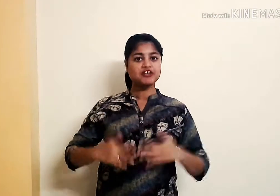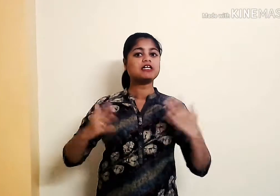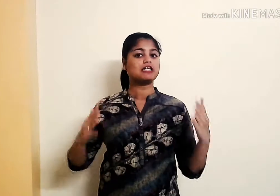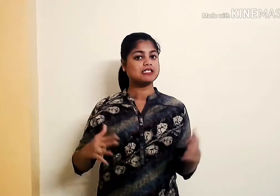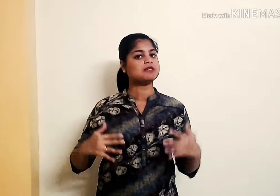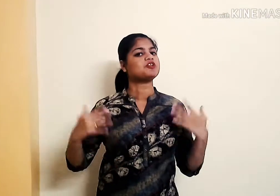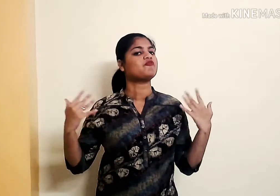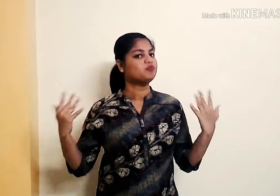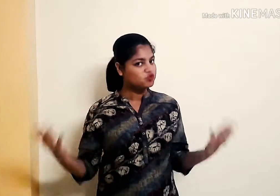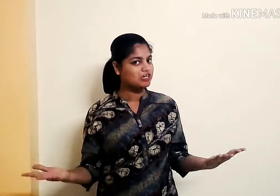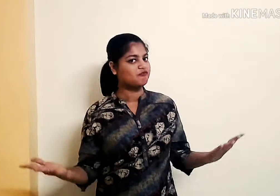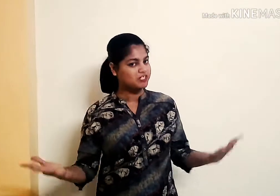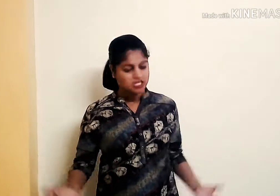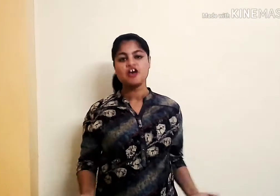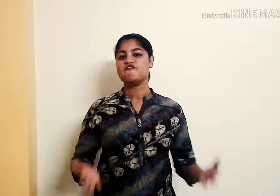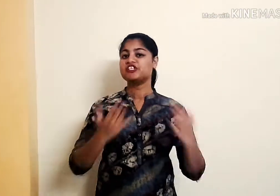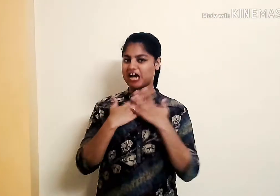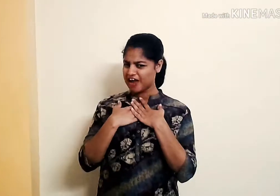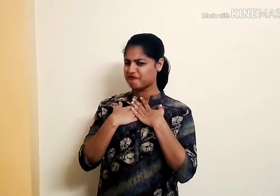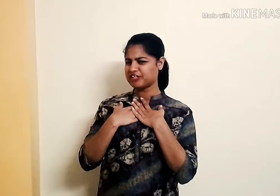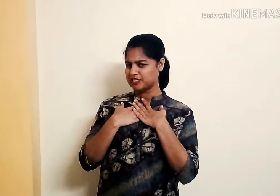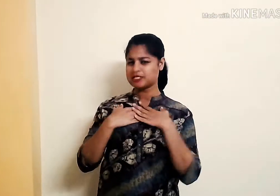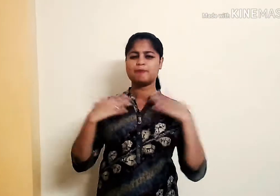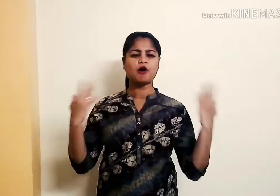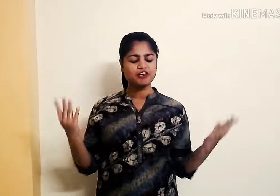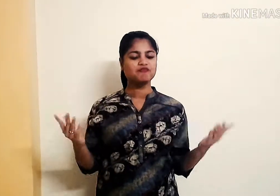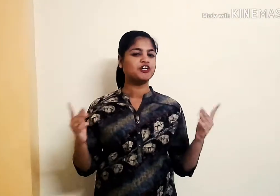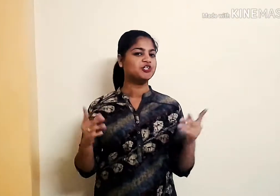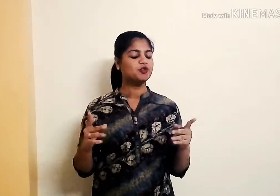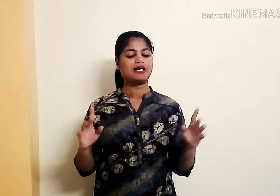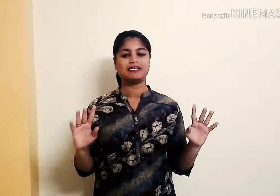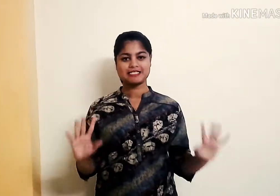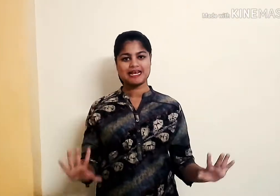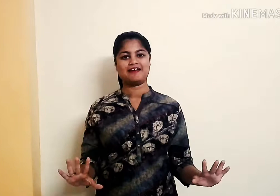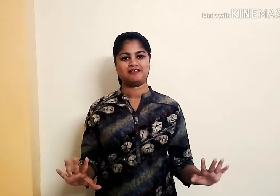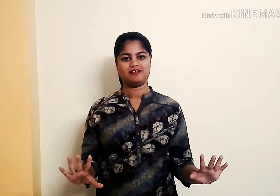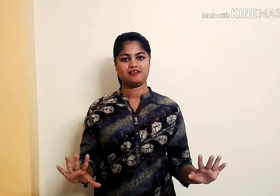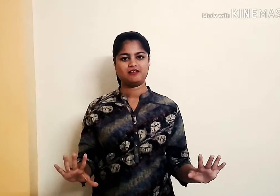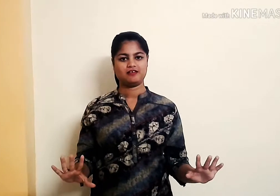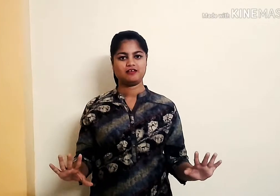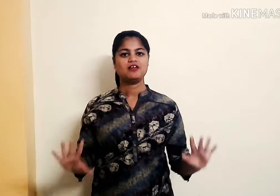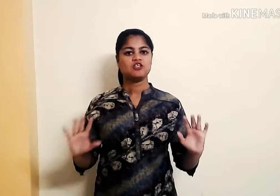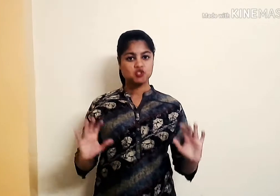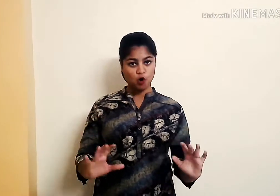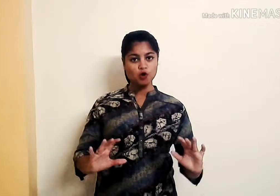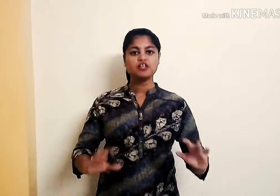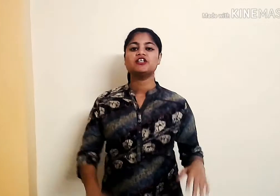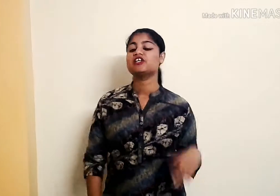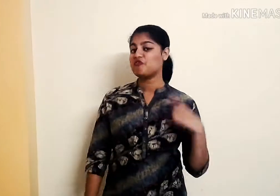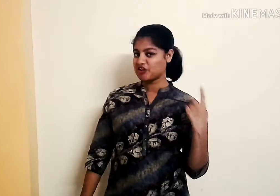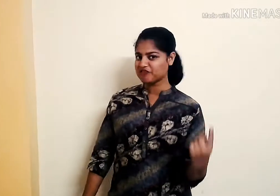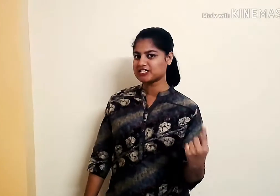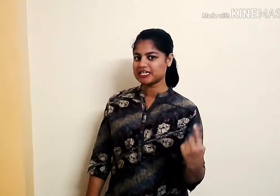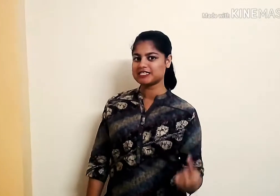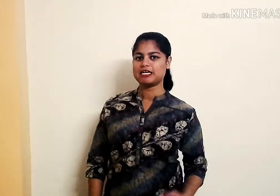different concepts of mutual funds which I feel is important for you to understand. So the very first concept